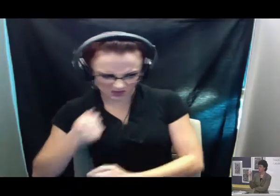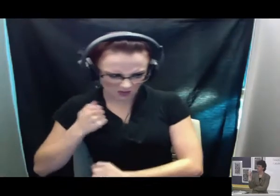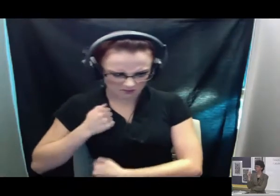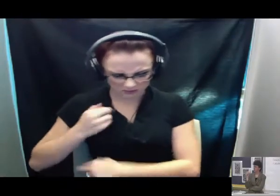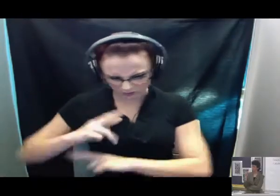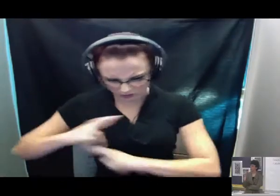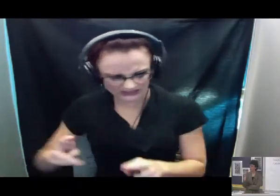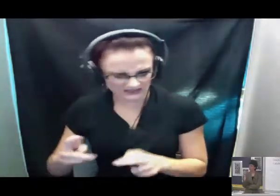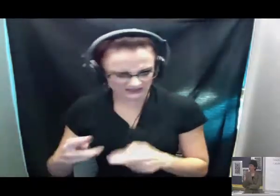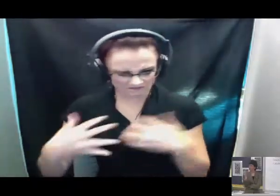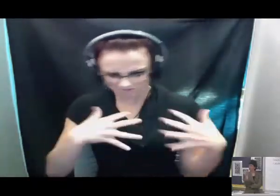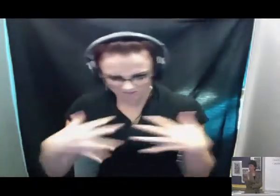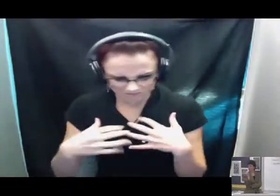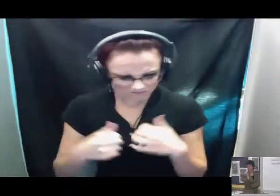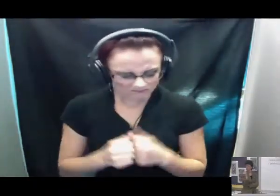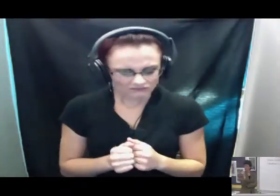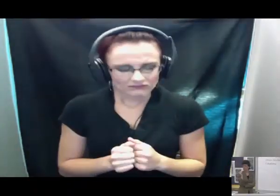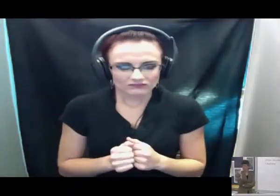Lacey?